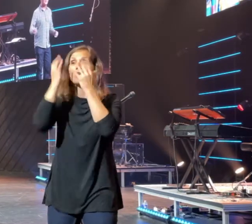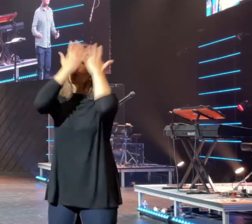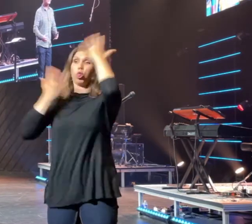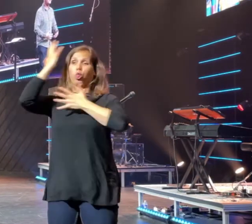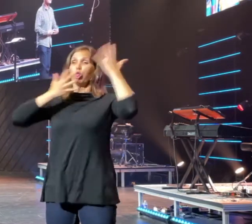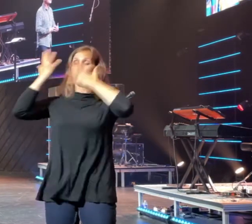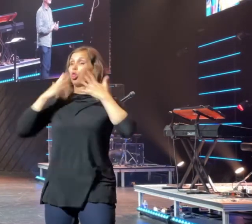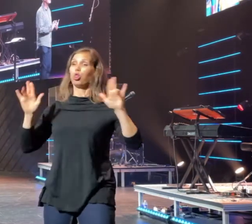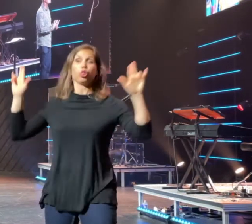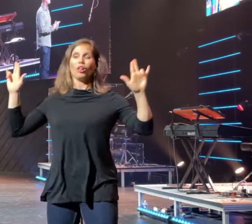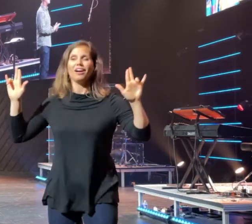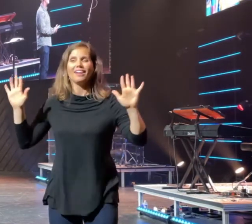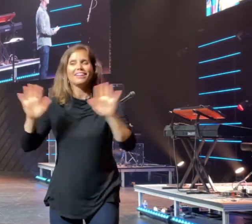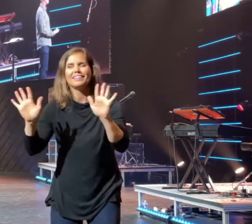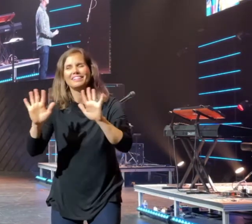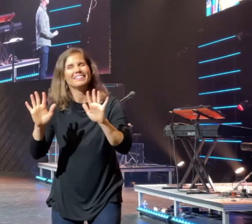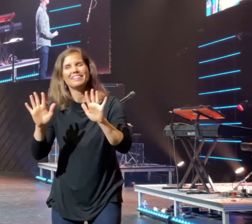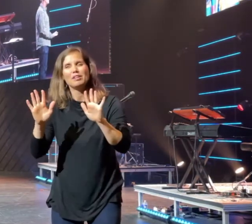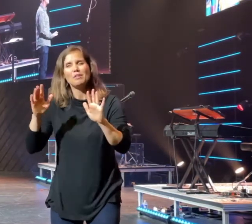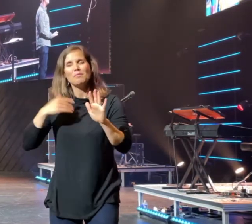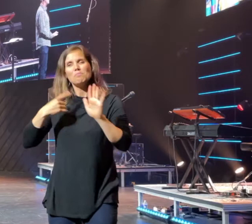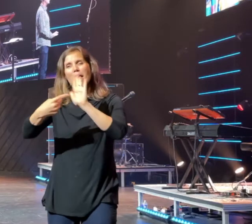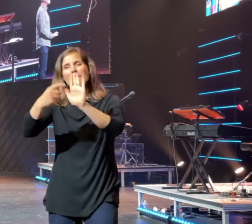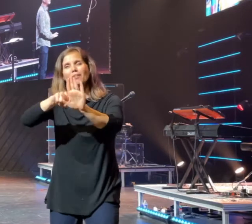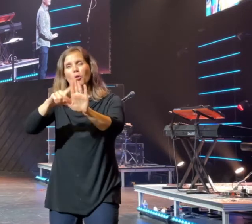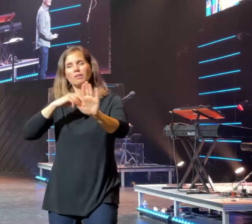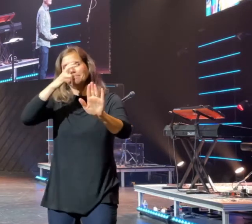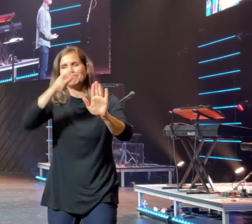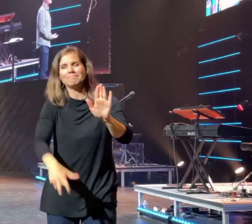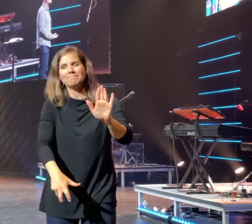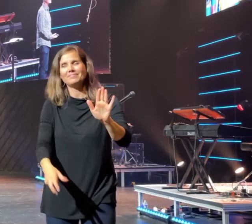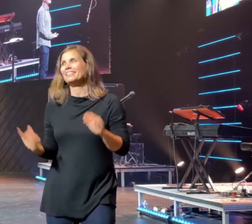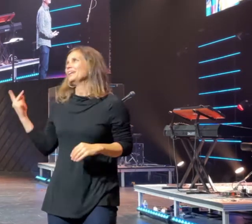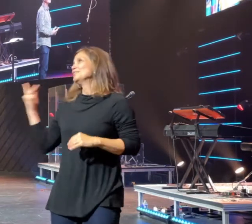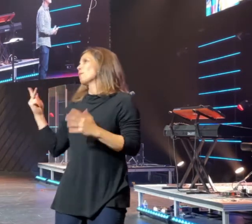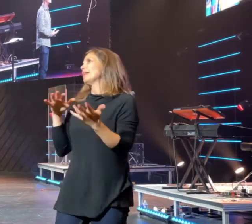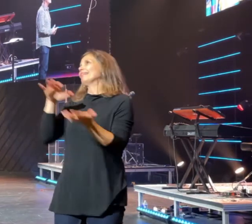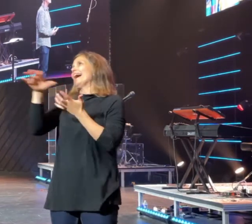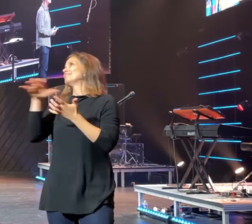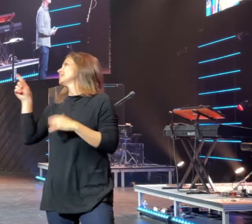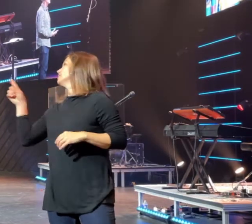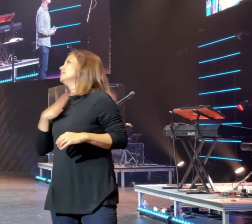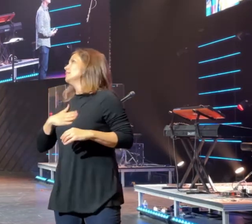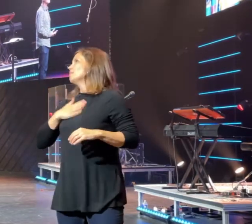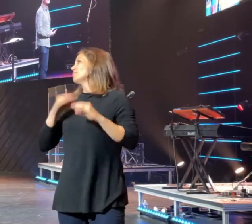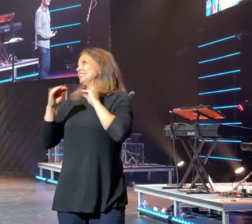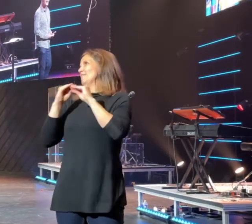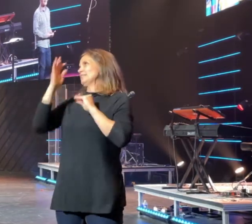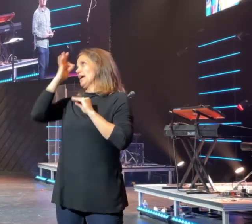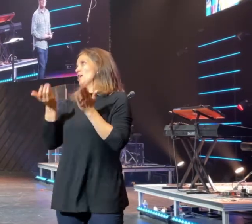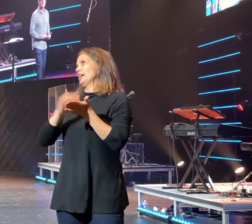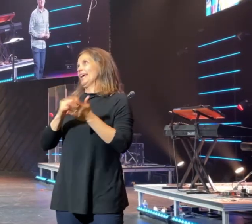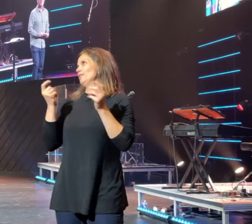that the real Christianity is not a change of clothes. So we laughed our heads off. I said, I'm going to get that stuff out of my